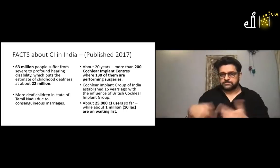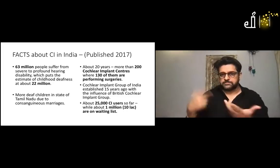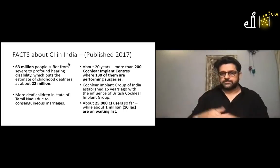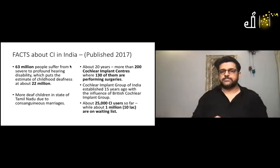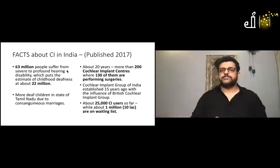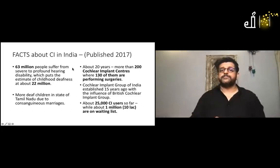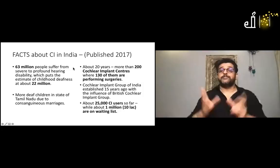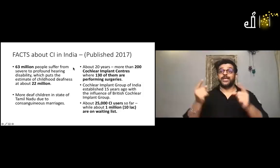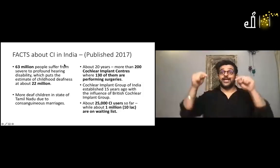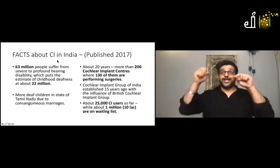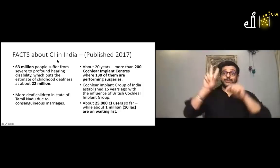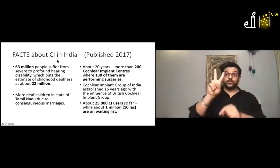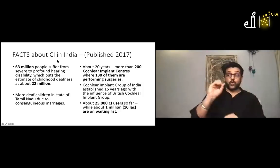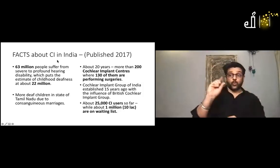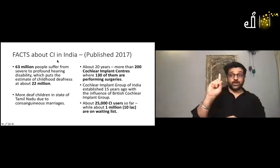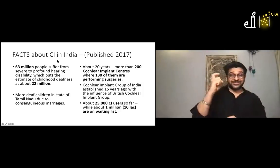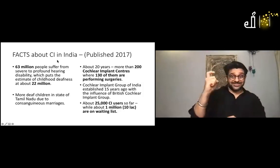India.